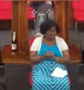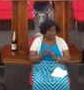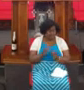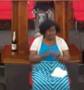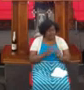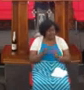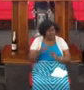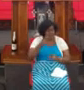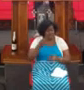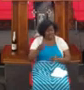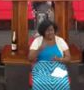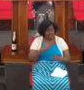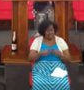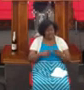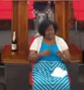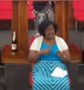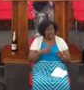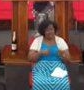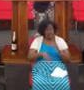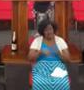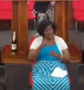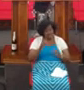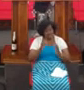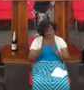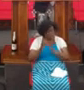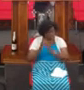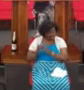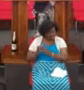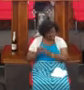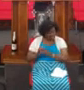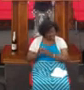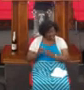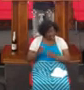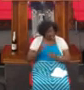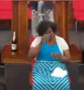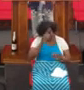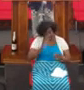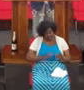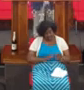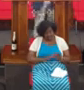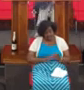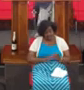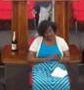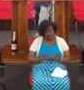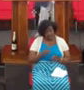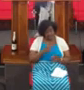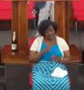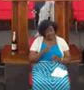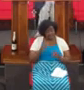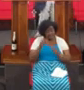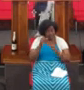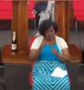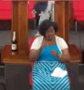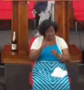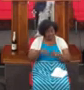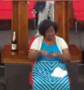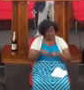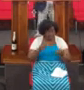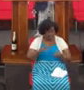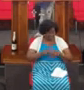Bible says when they came out of the city, the demoniac of Gadara, this man was strong and broke